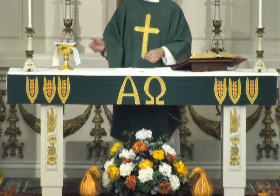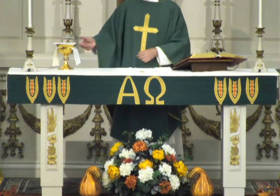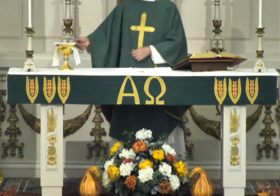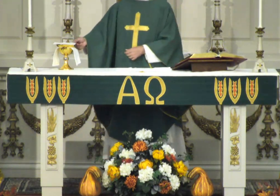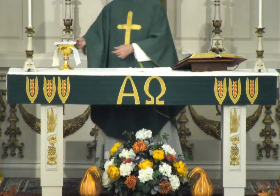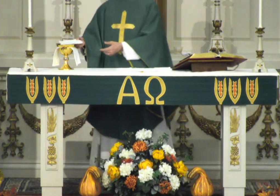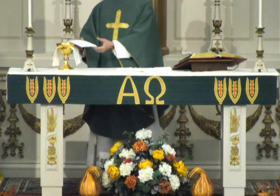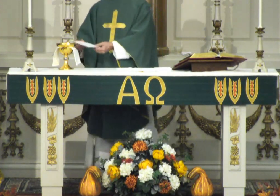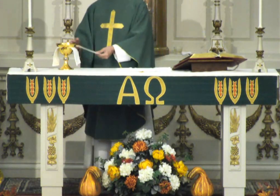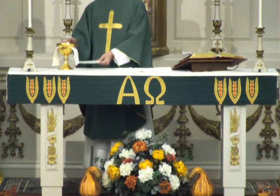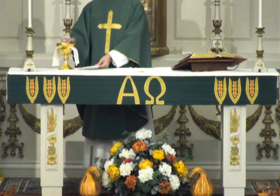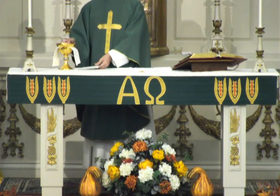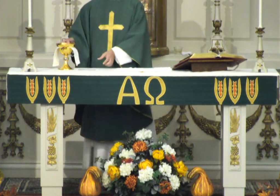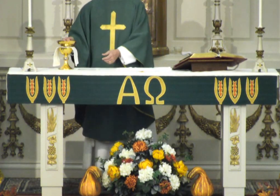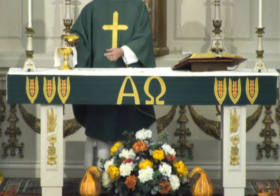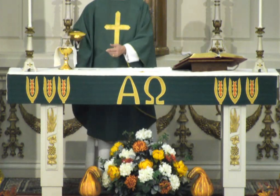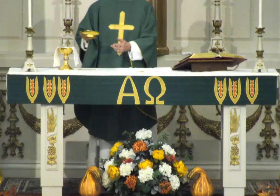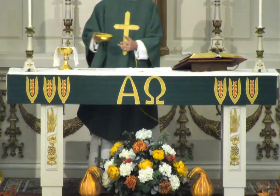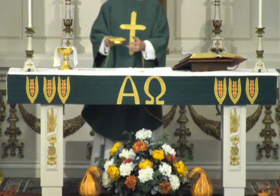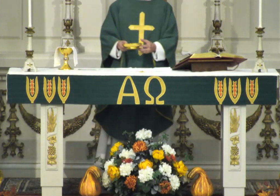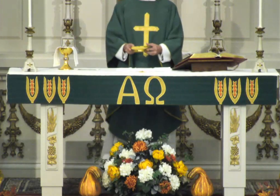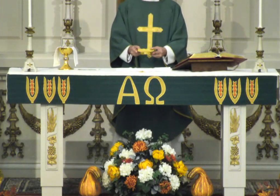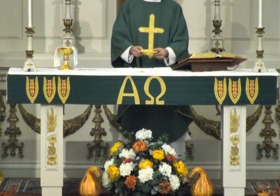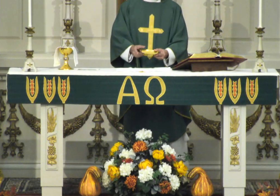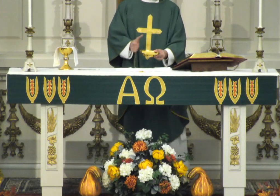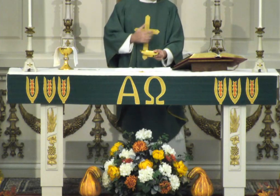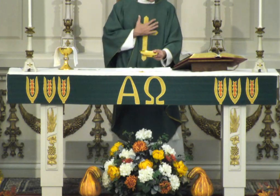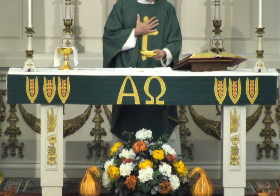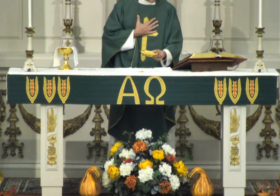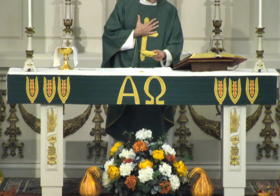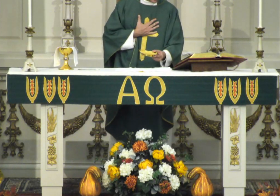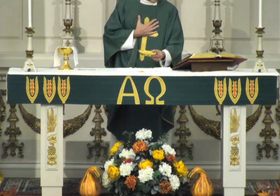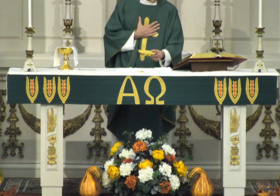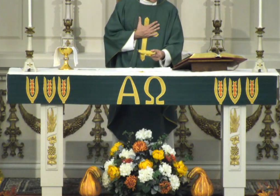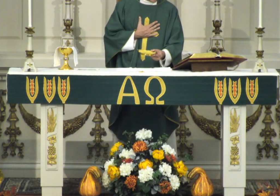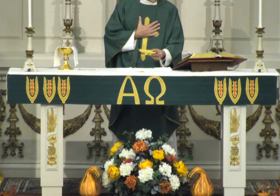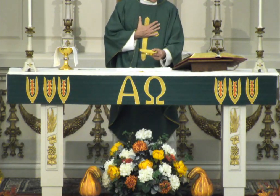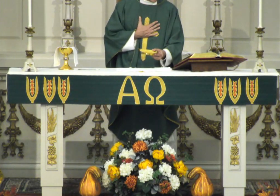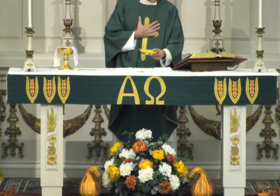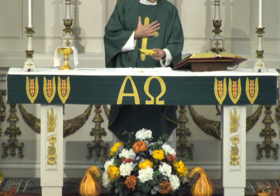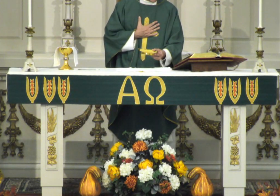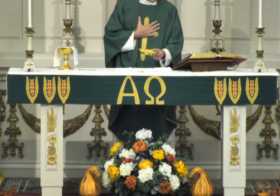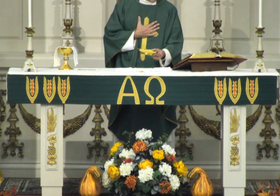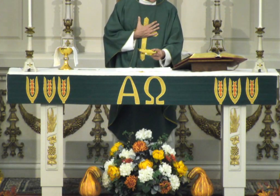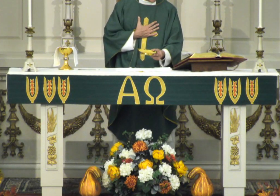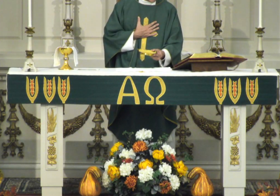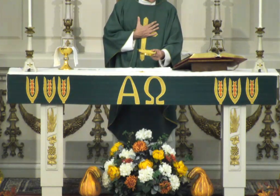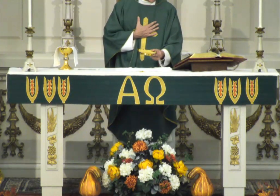In heaven the blessed.